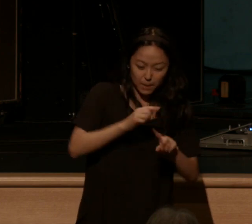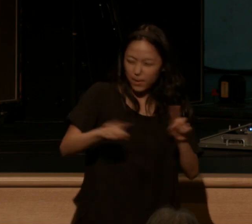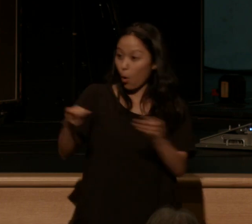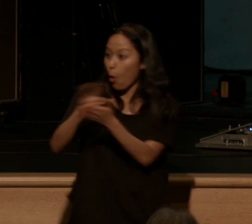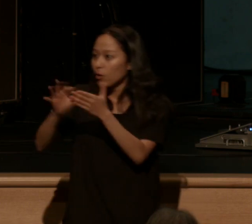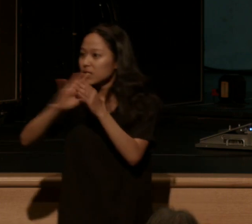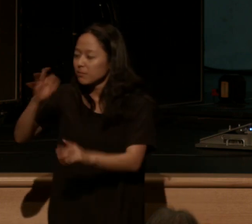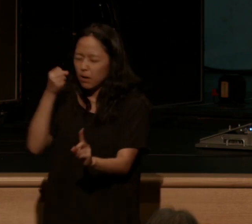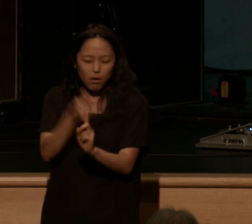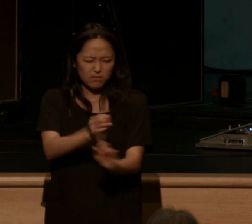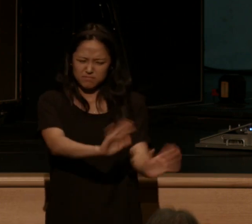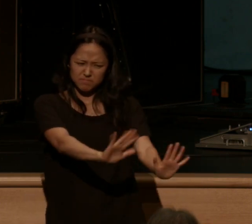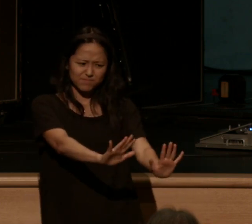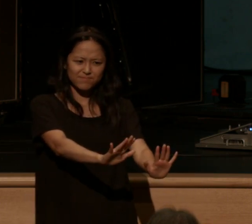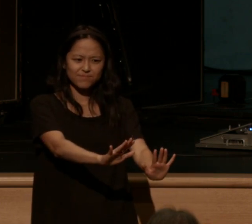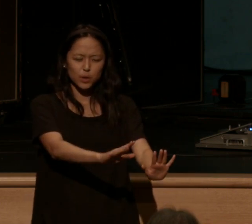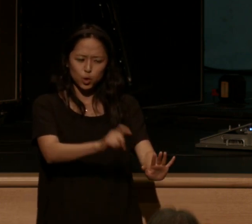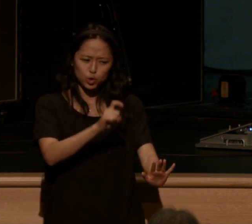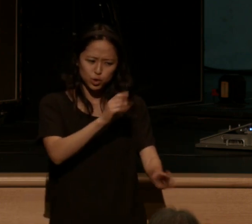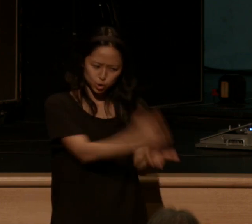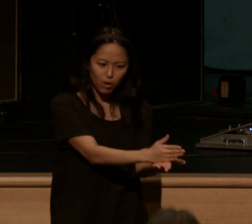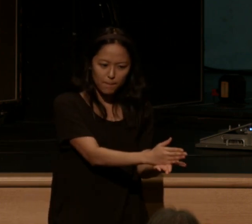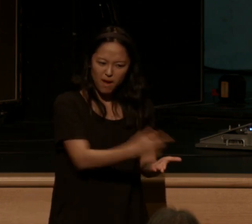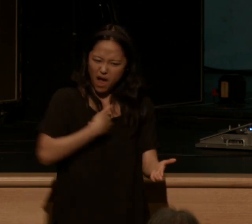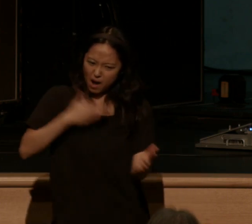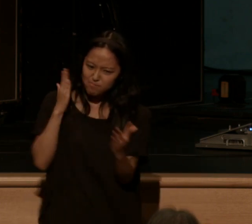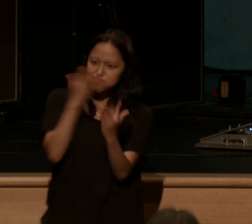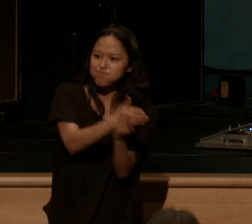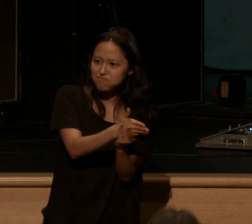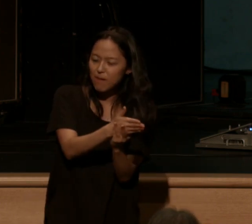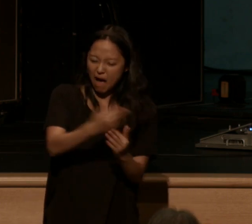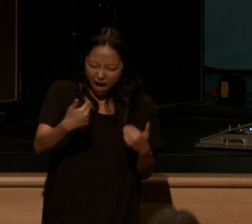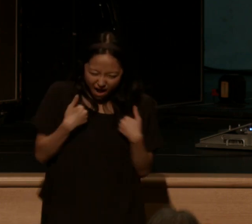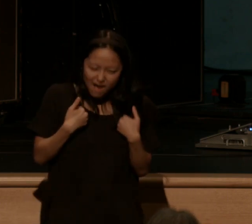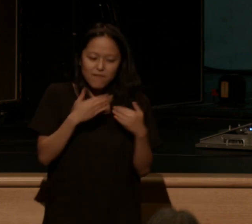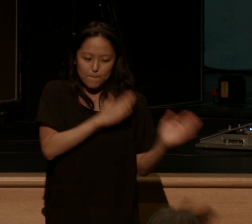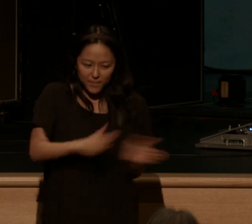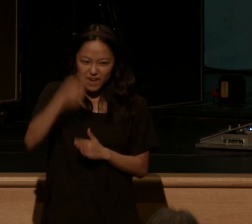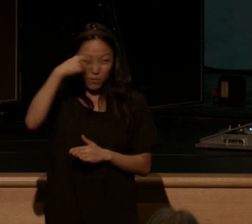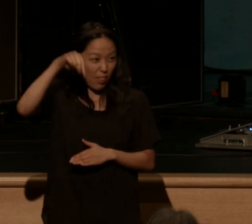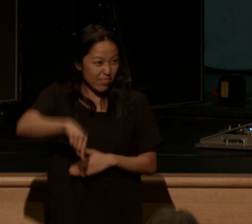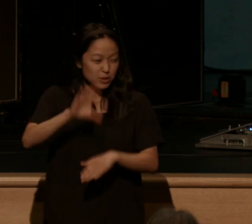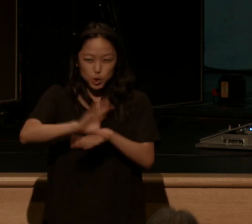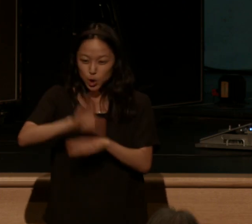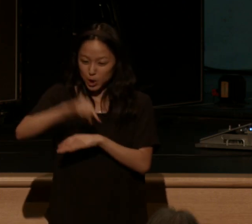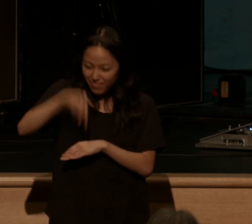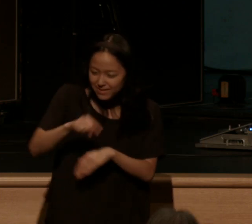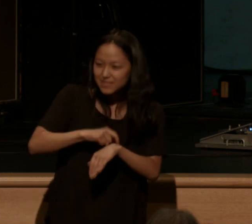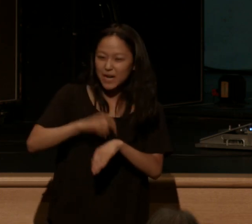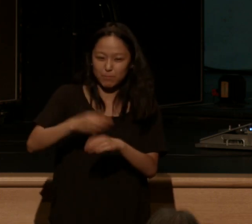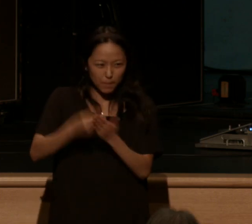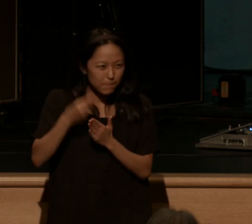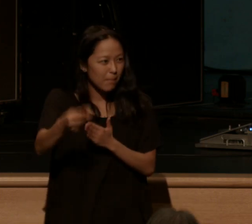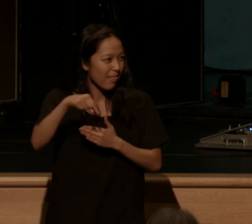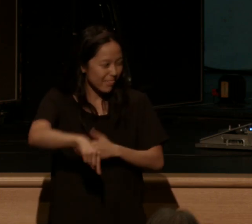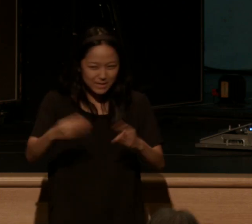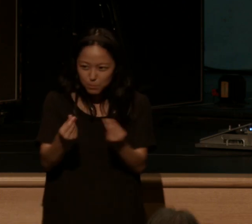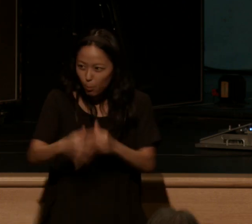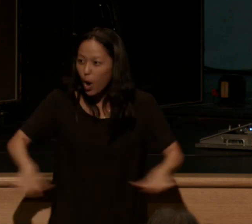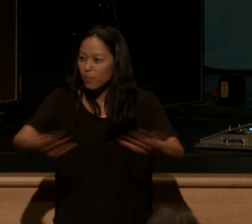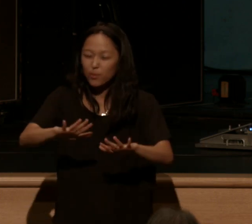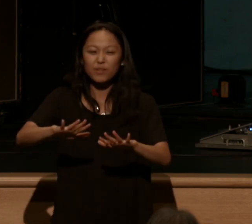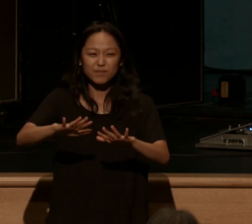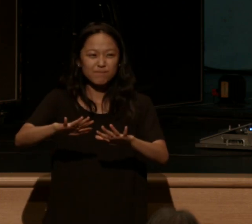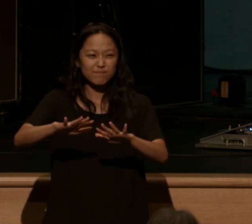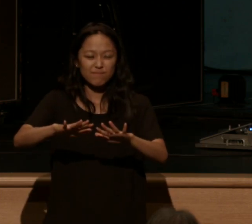no, okay, your time right now is going to be set aside. I'm intervening because I have a plan for this church at this time to purchase this property by faith, because